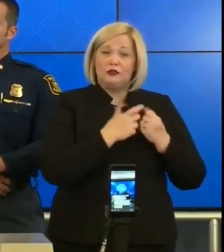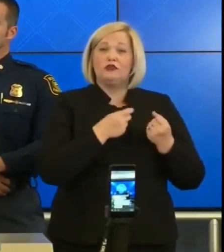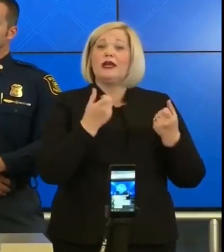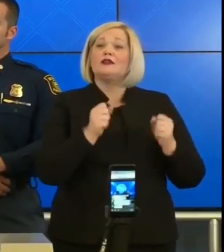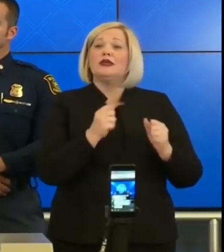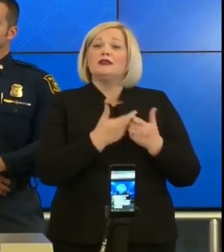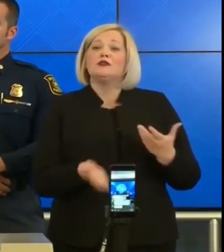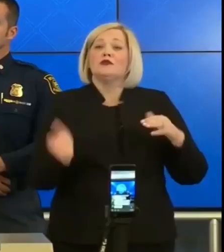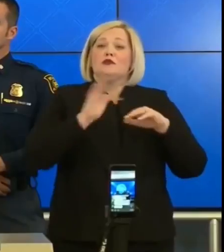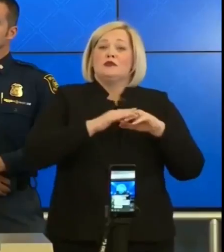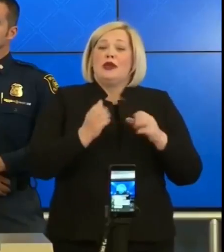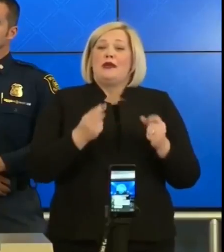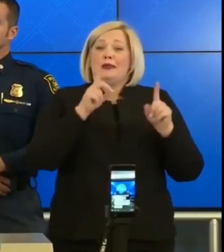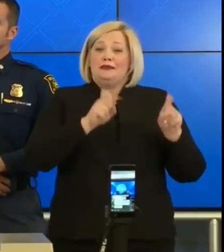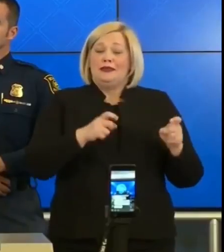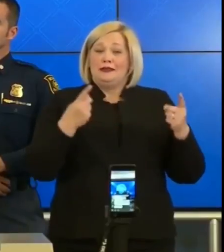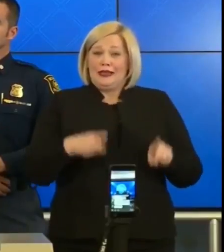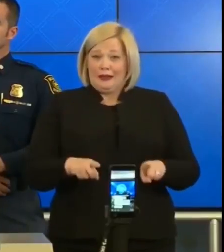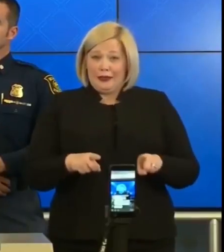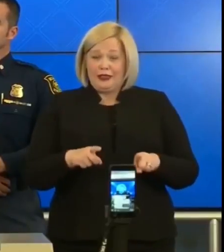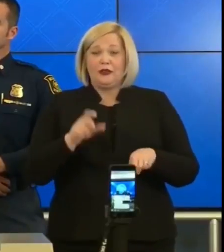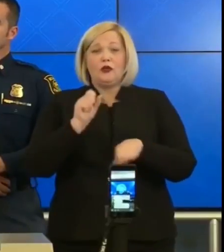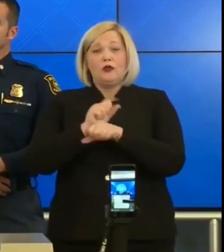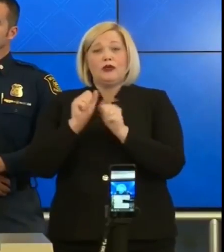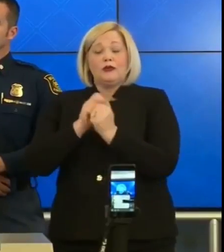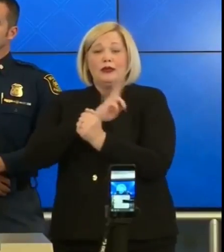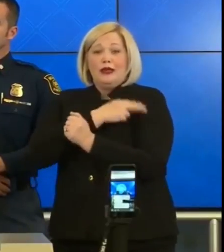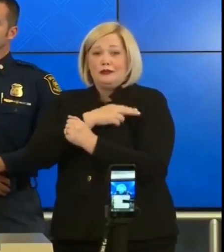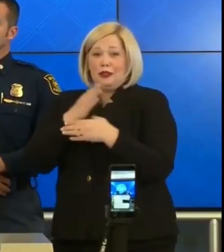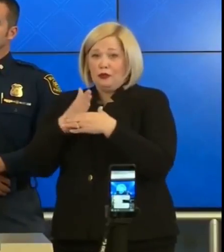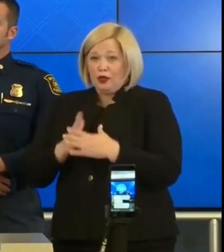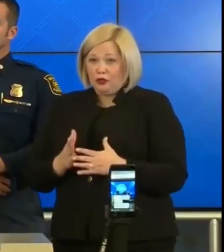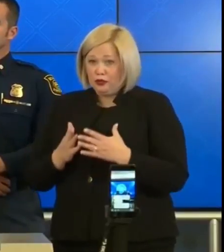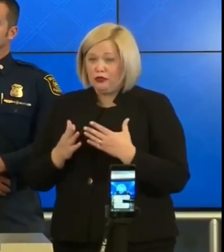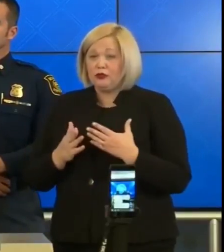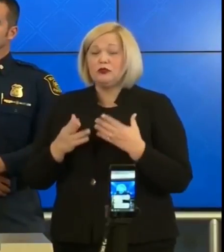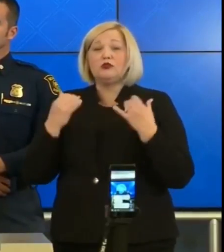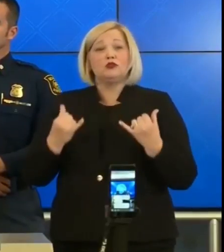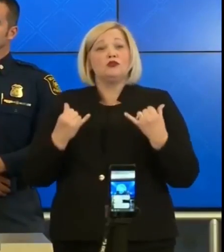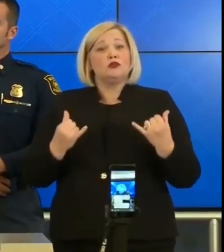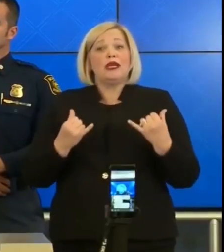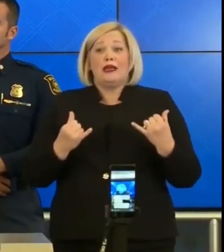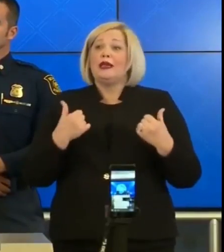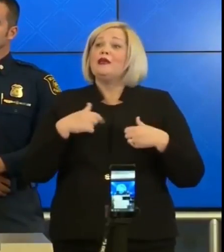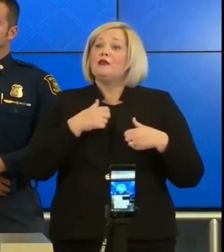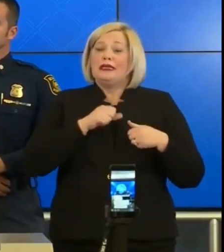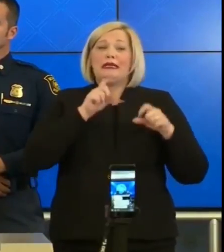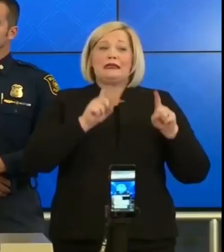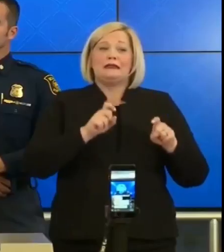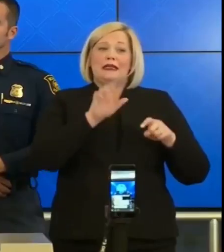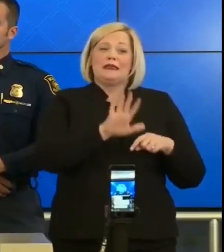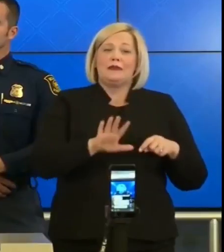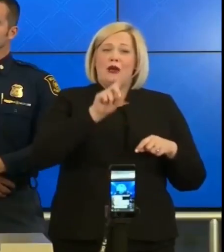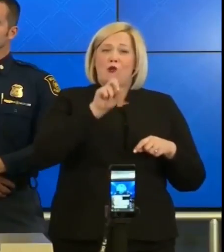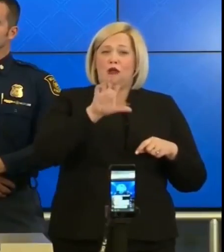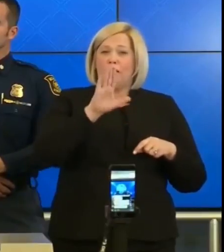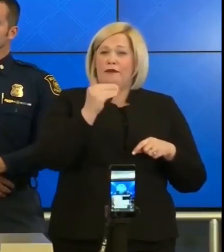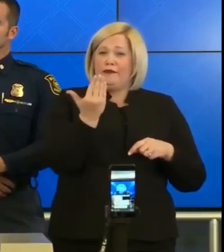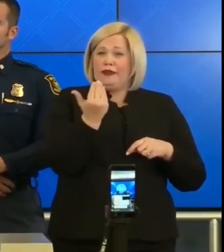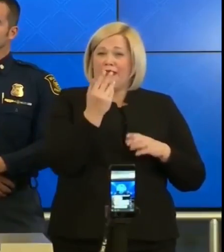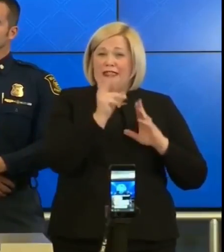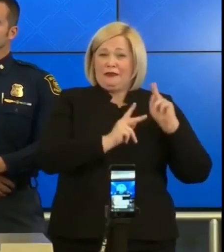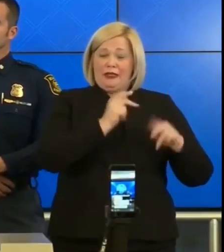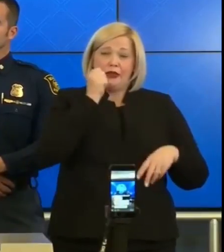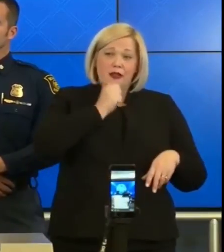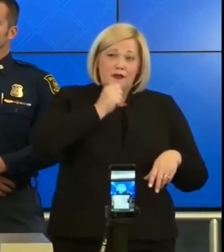our capacity, again, working with our hospital partners. Today, we are able to run enough samples for about 115 people,